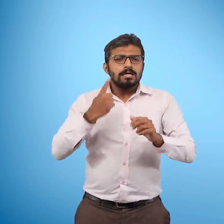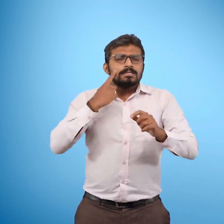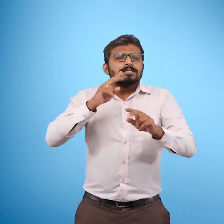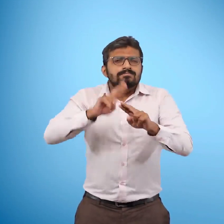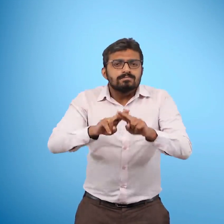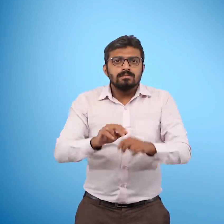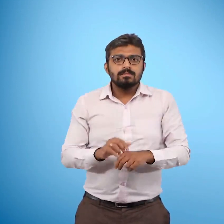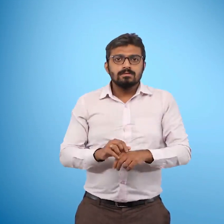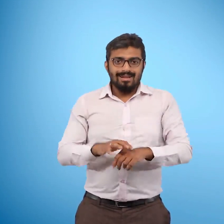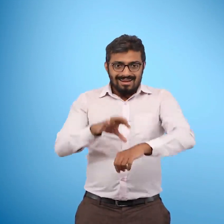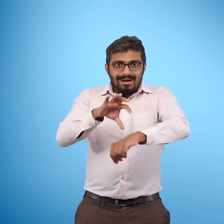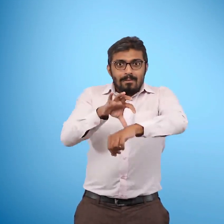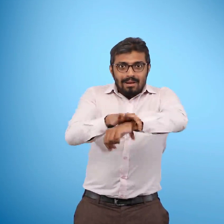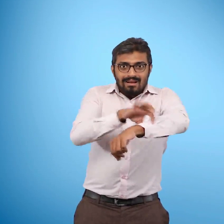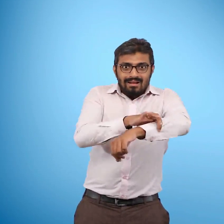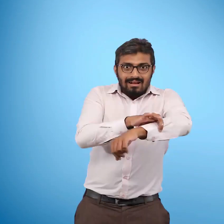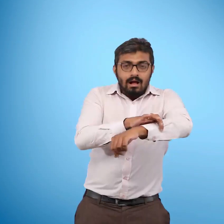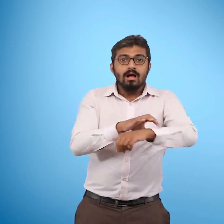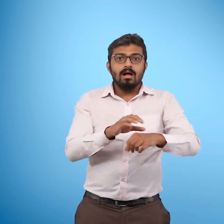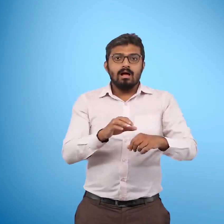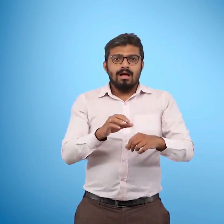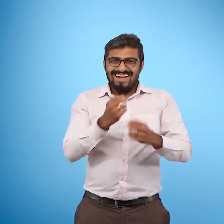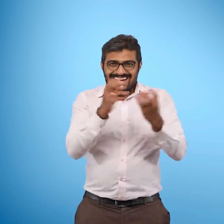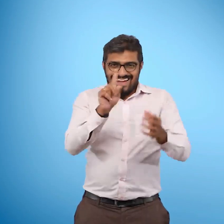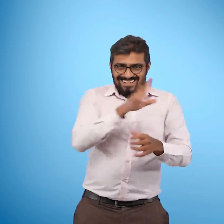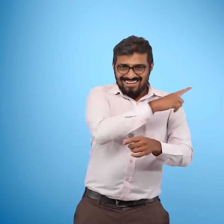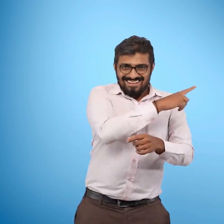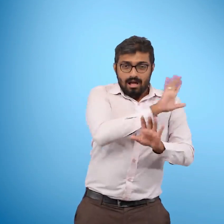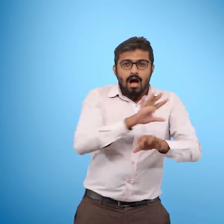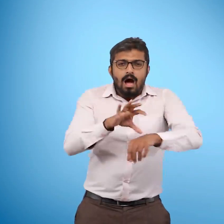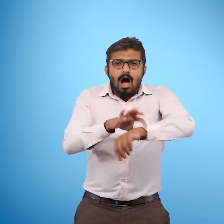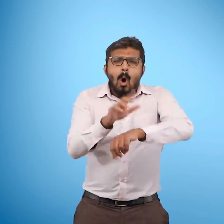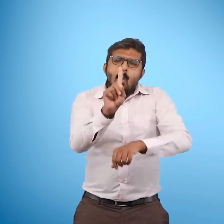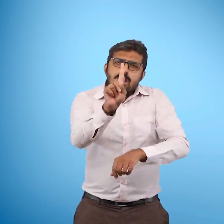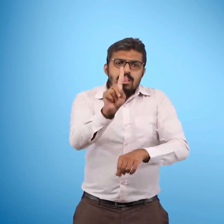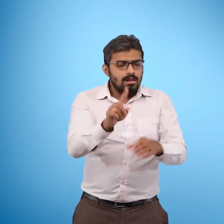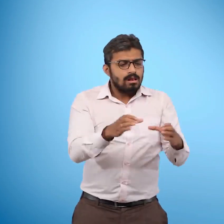How many groups will she have if she makes groups of one bangle each?